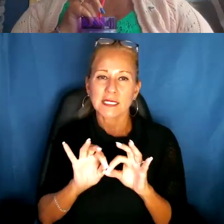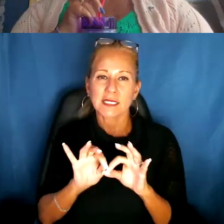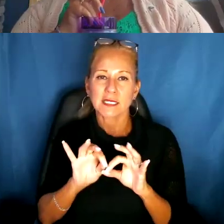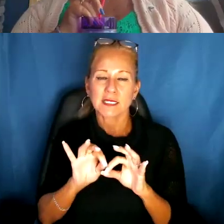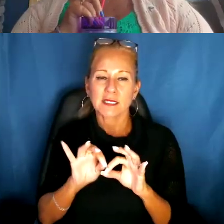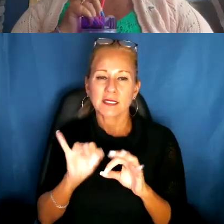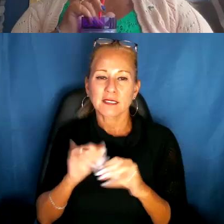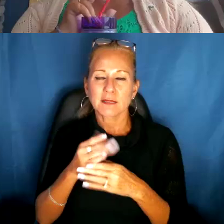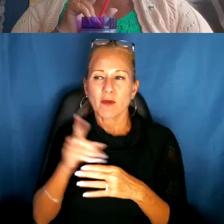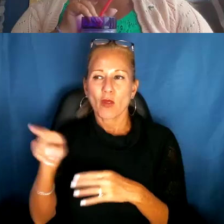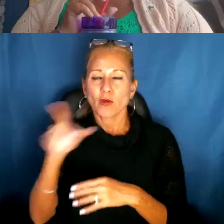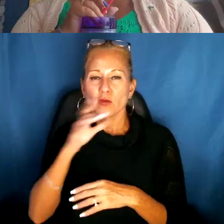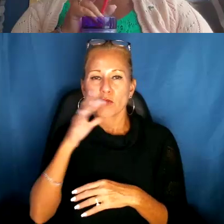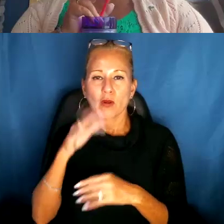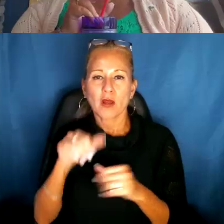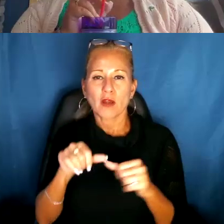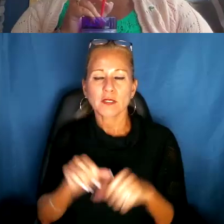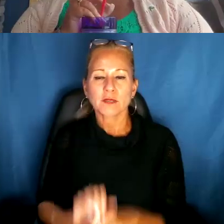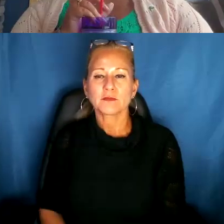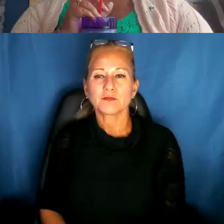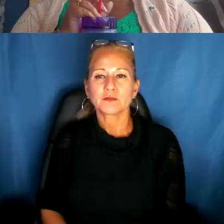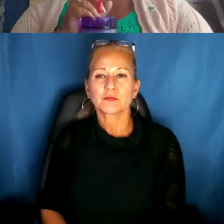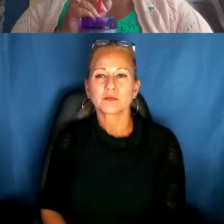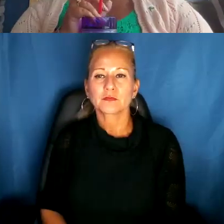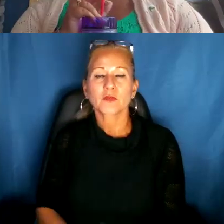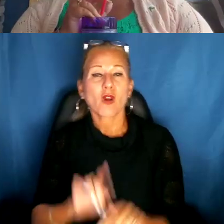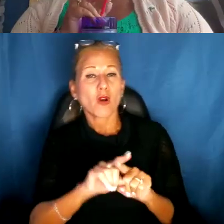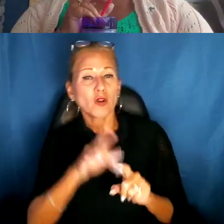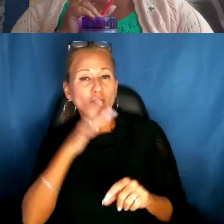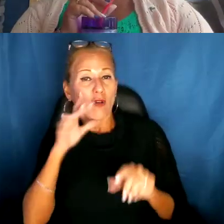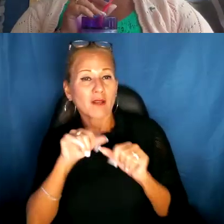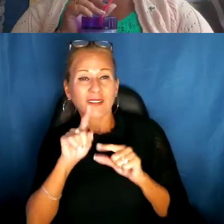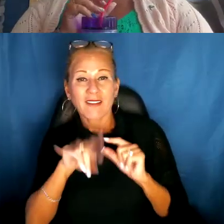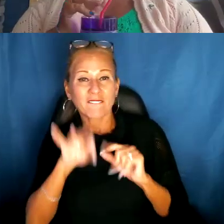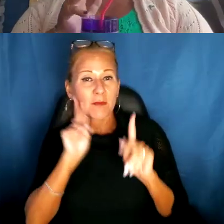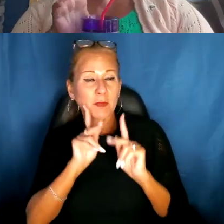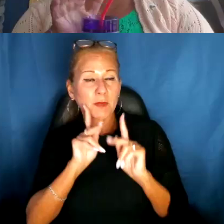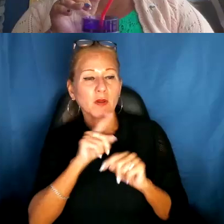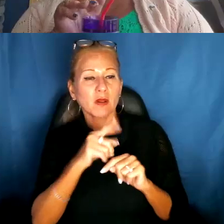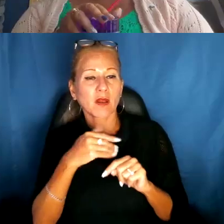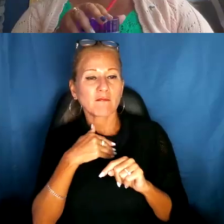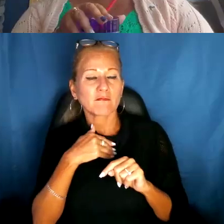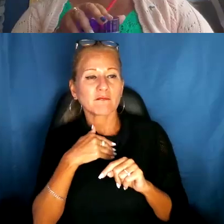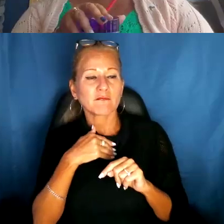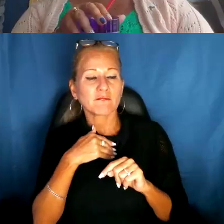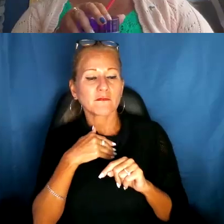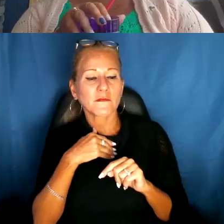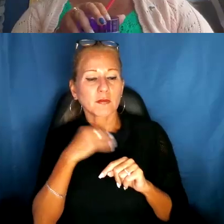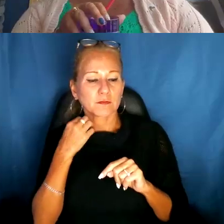rural areas. Also in rural areas, if you can't find people, there are, like I kind of mentioned in